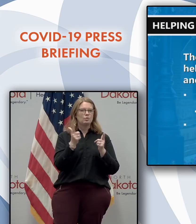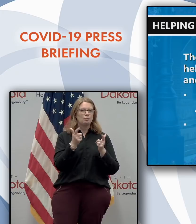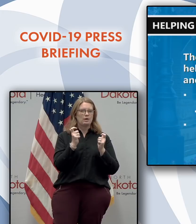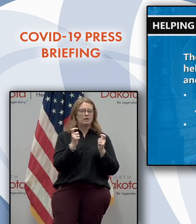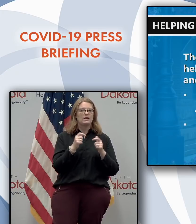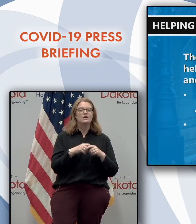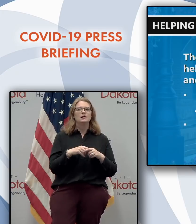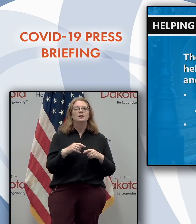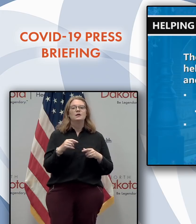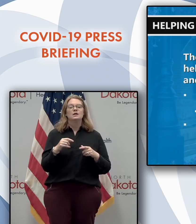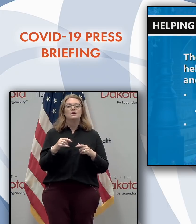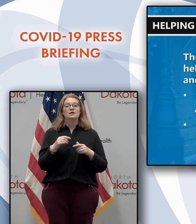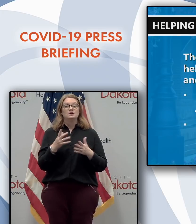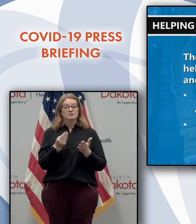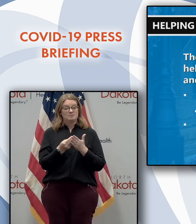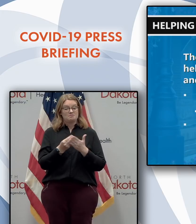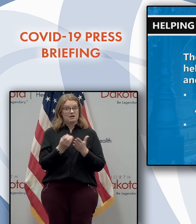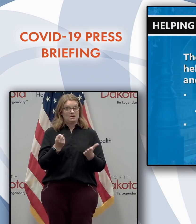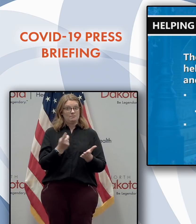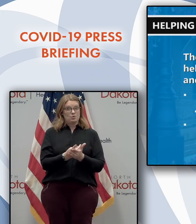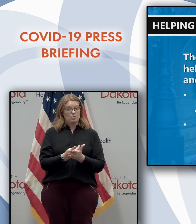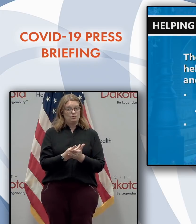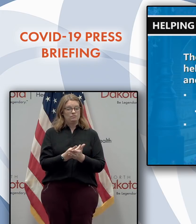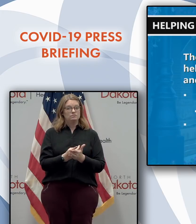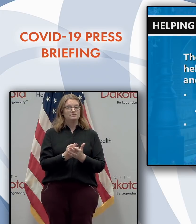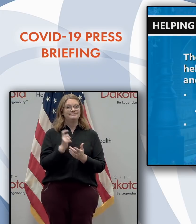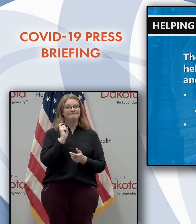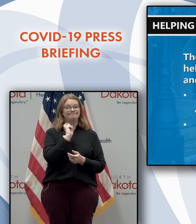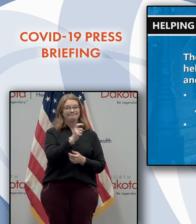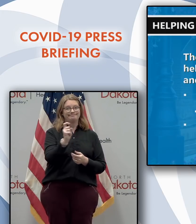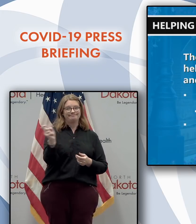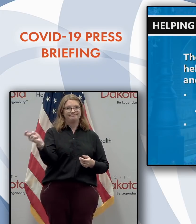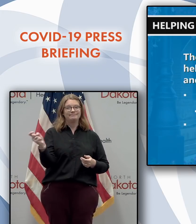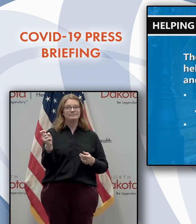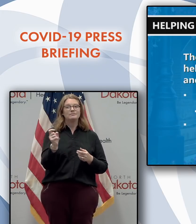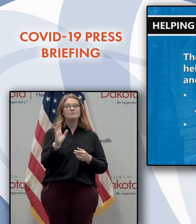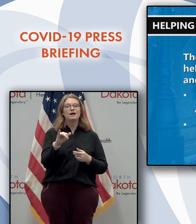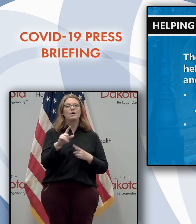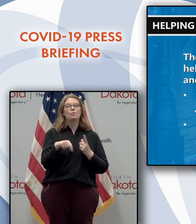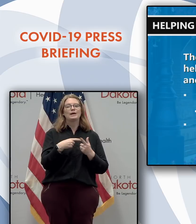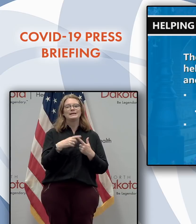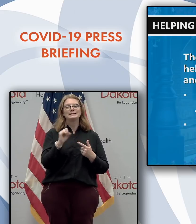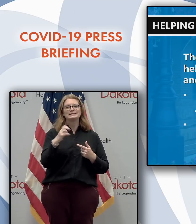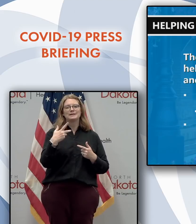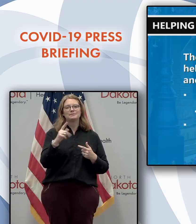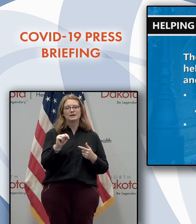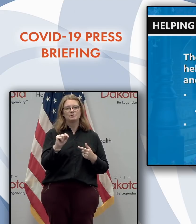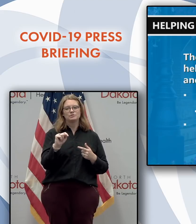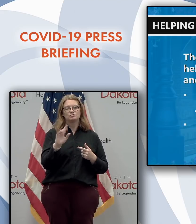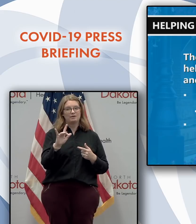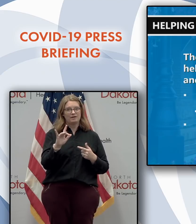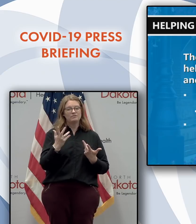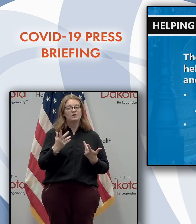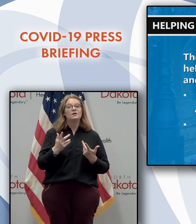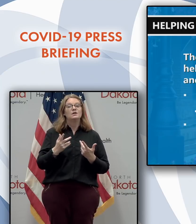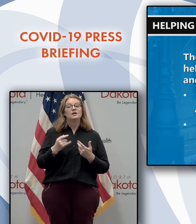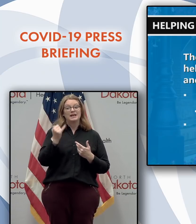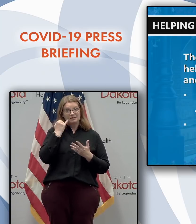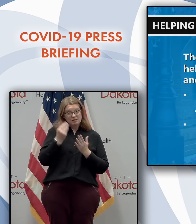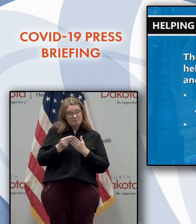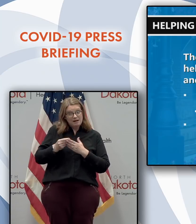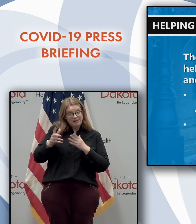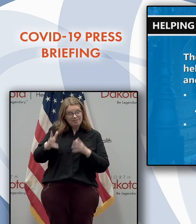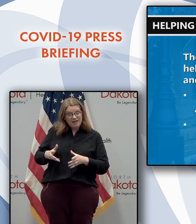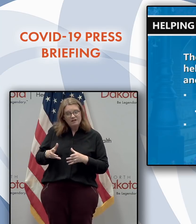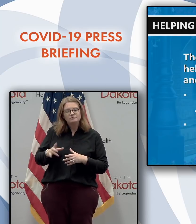The funds, once approved, will be distributed by September 25th. If any funds remain, a second application round may be announced.